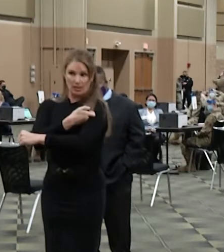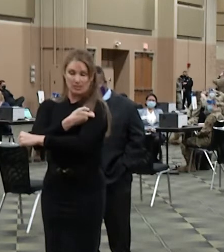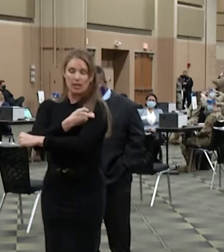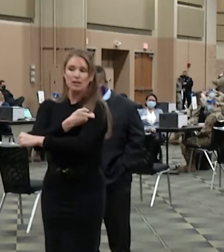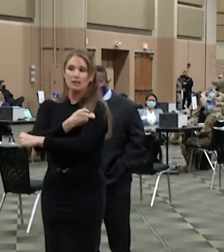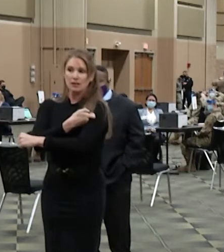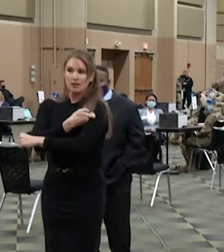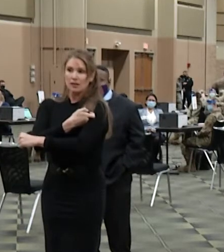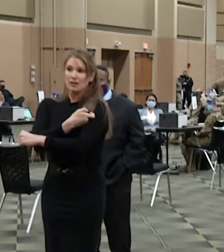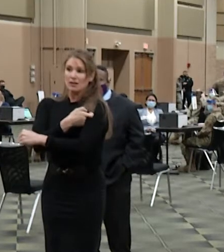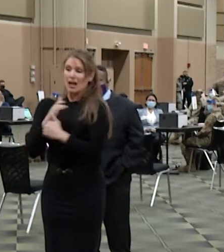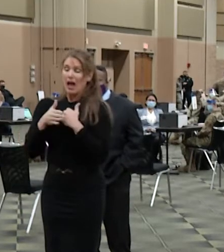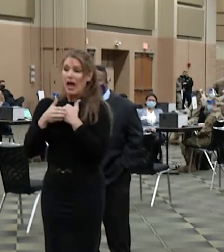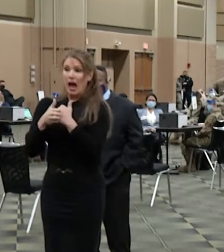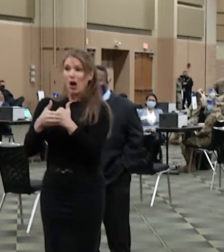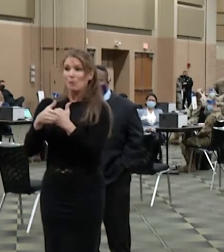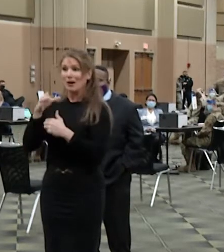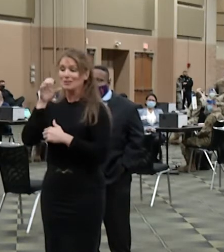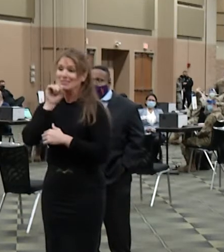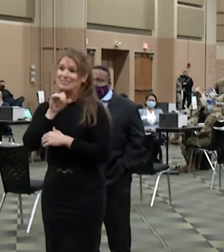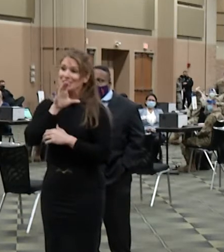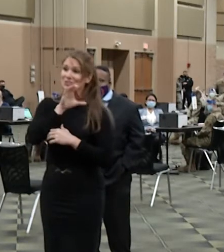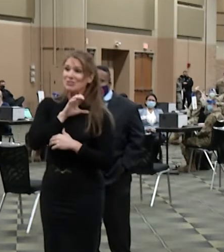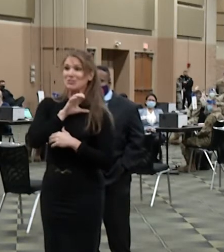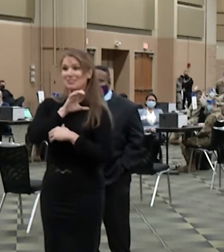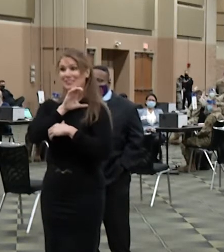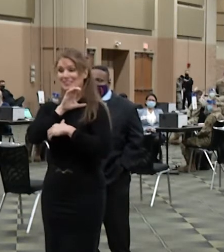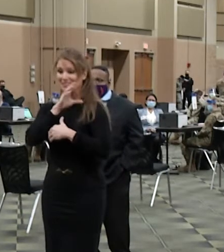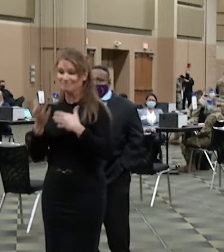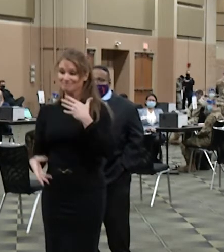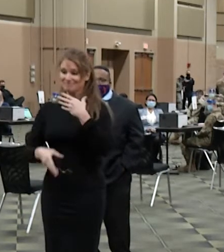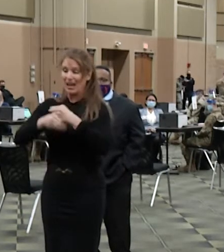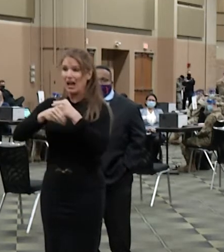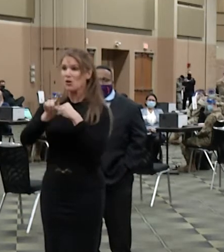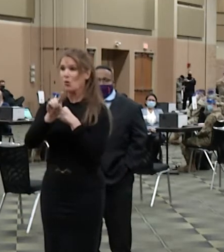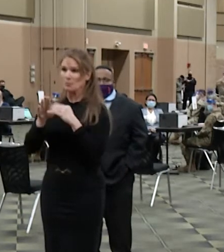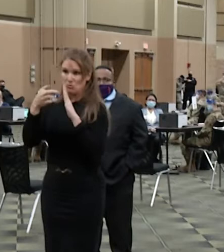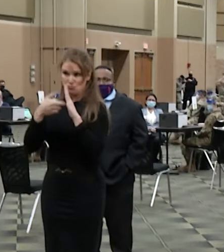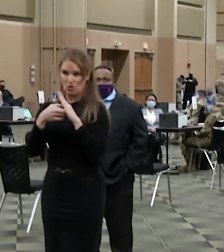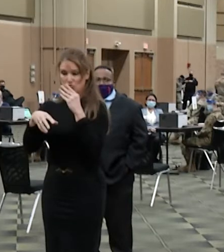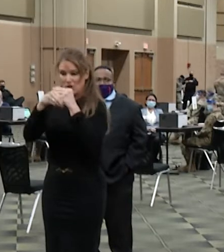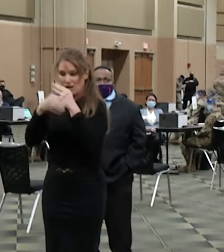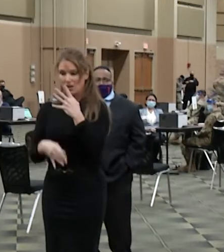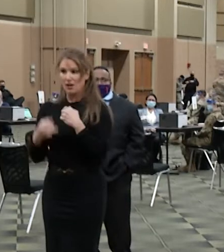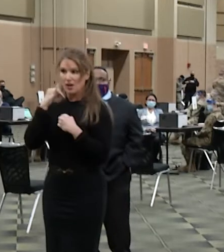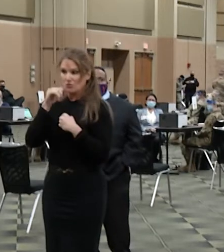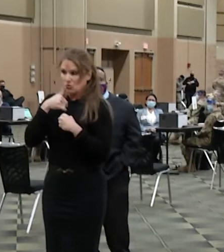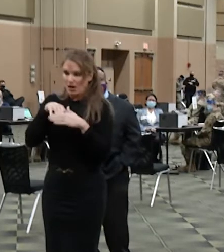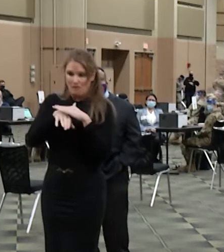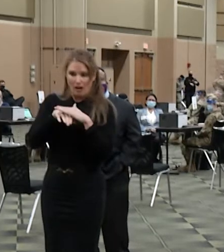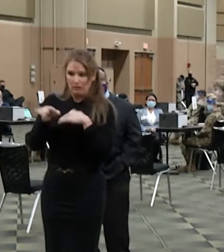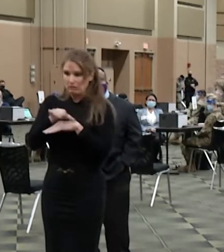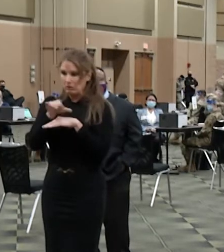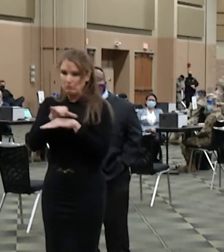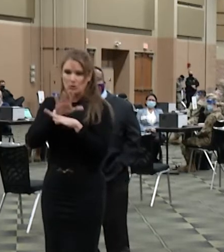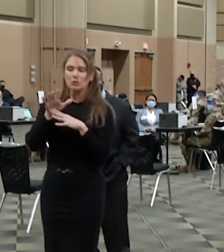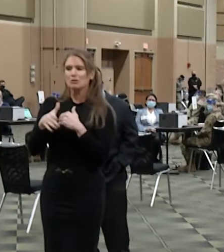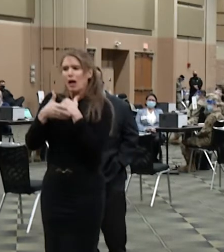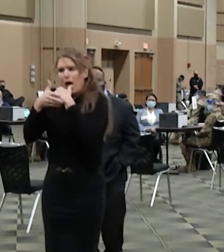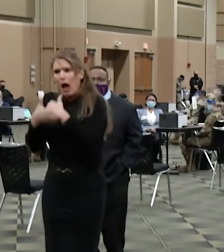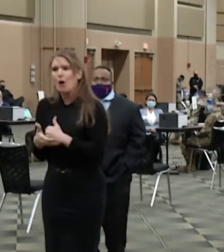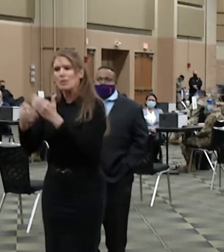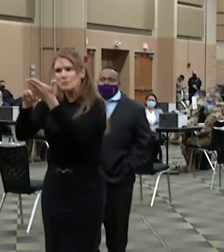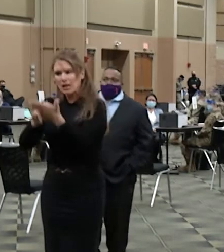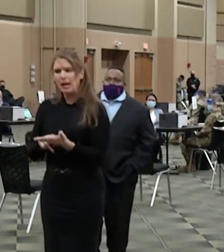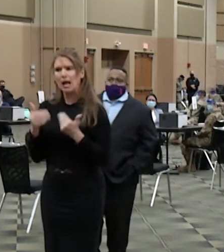vaccinated, help our seniors get on the 1B registration if they don't have access to computers. We need